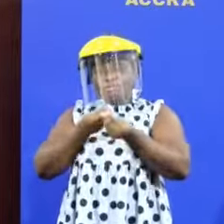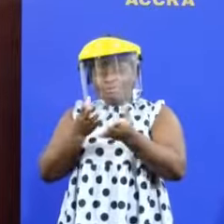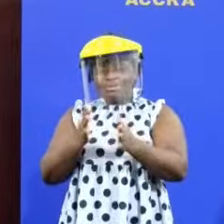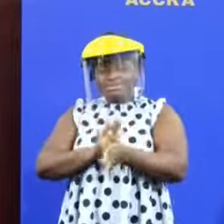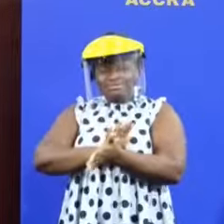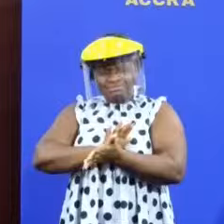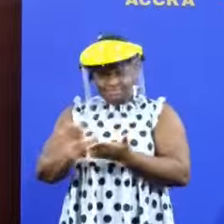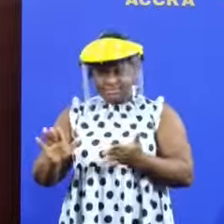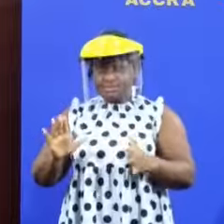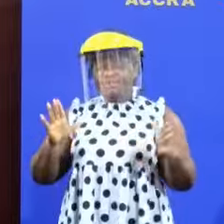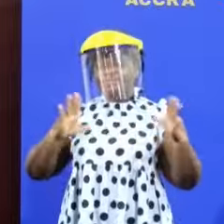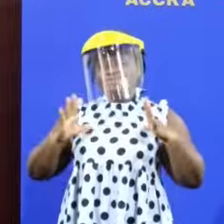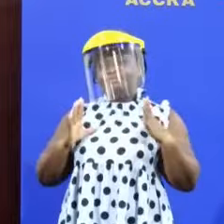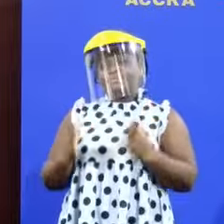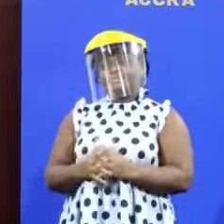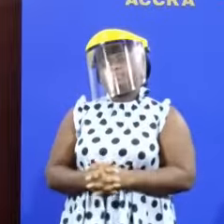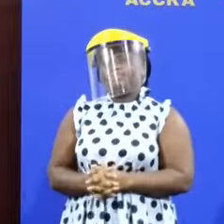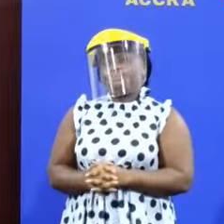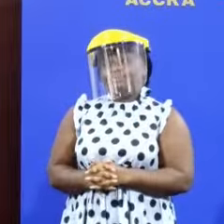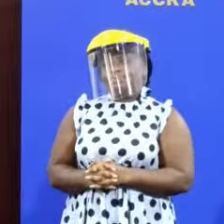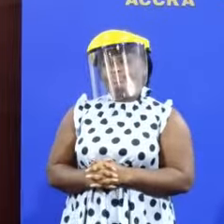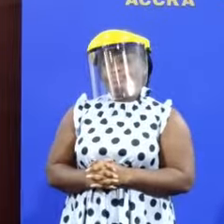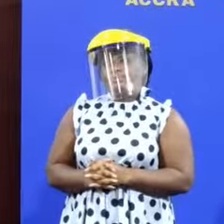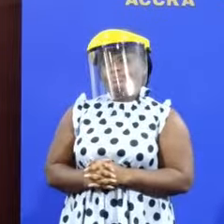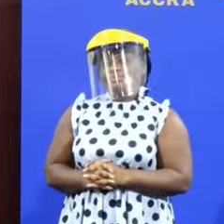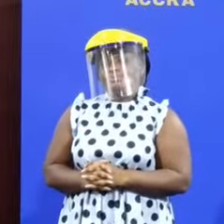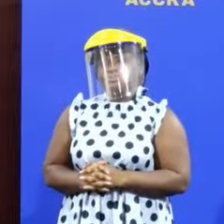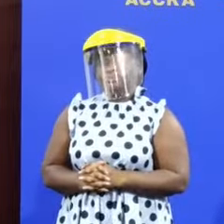is appropriately imputed and